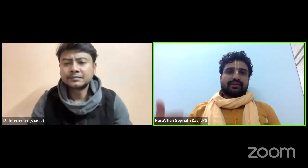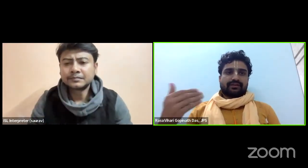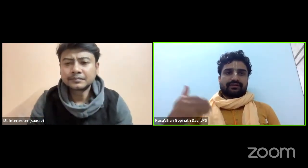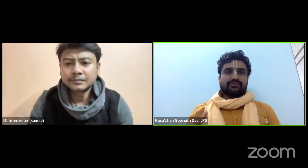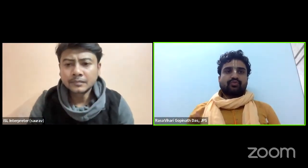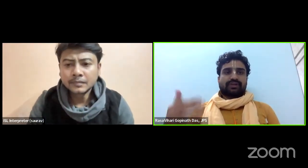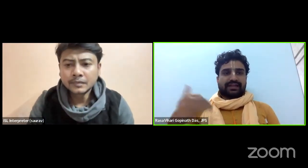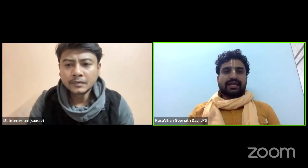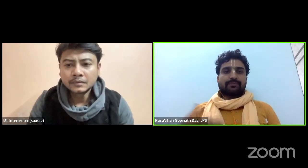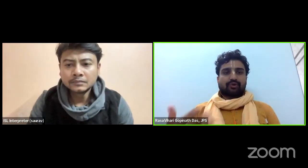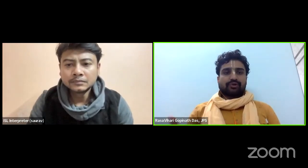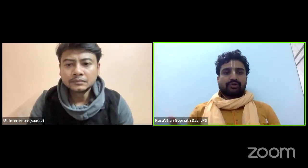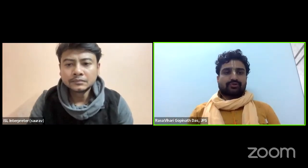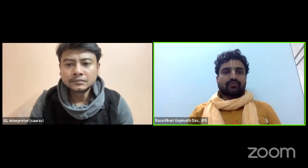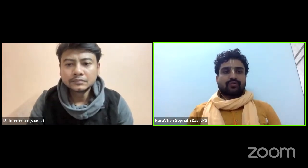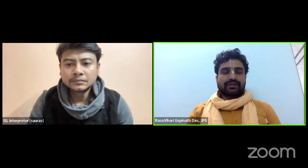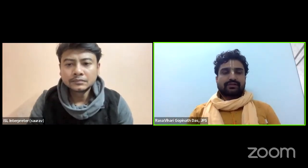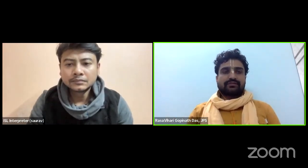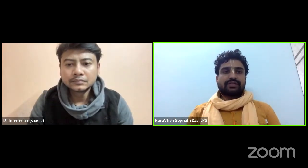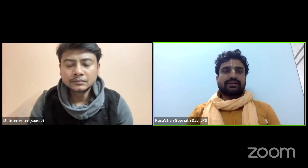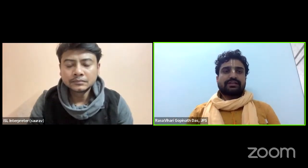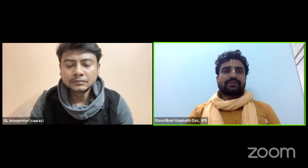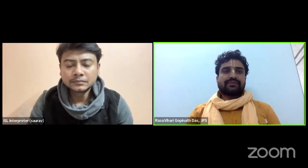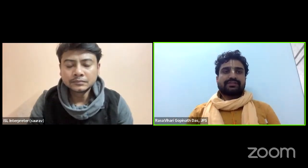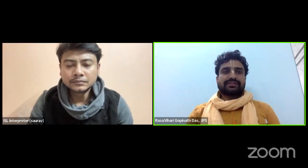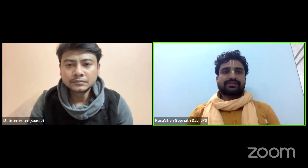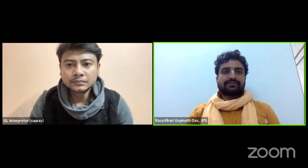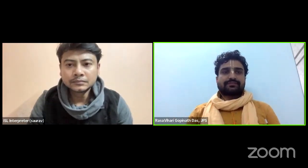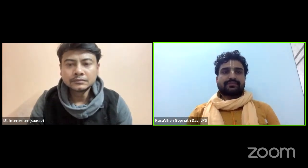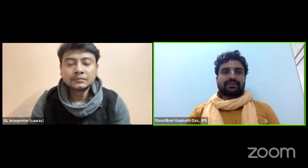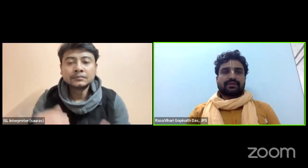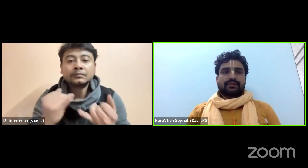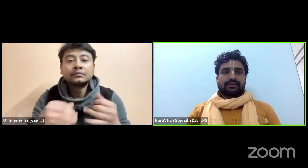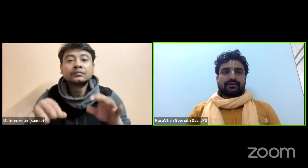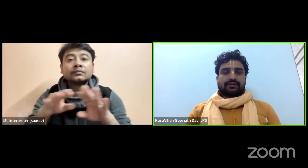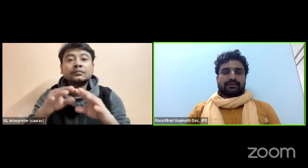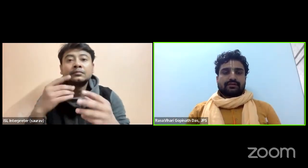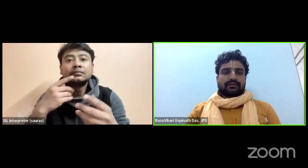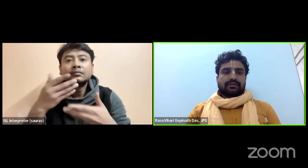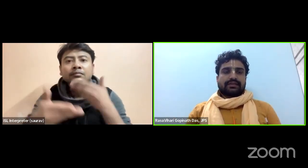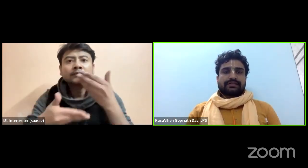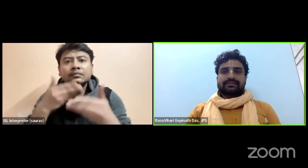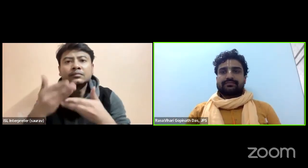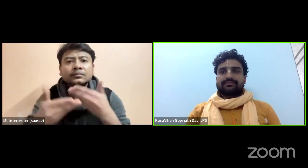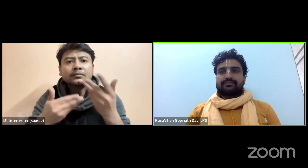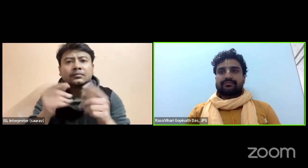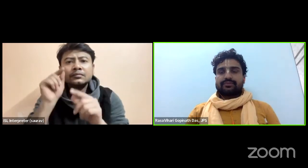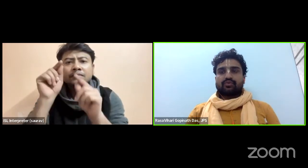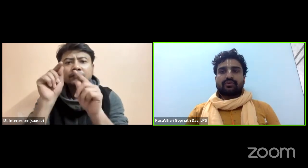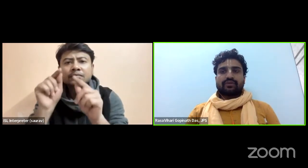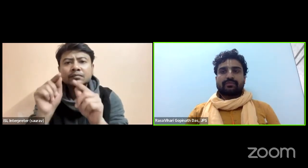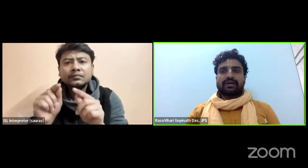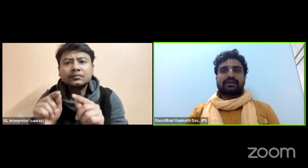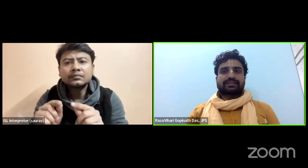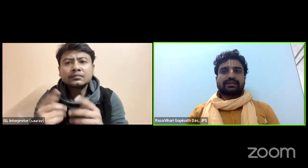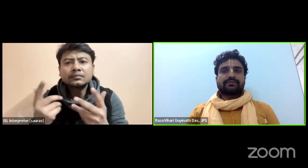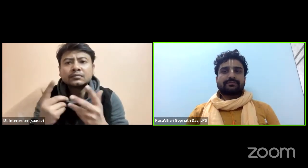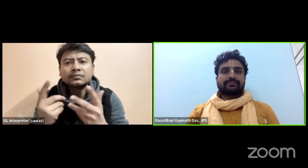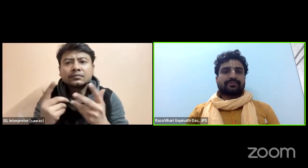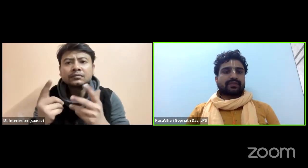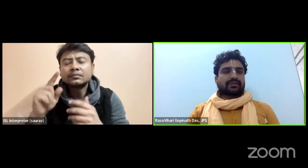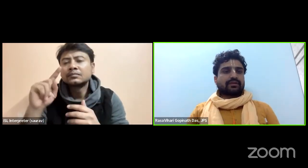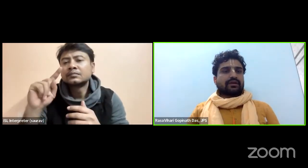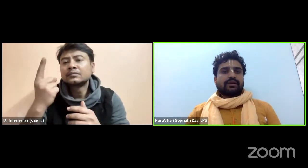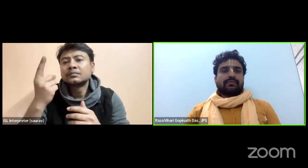before we do the recap also what we did in the previous session, let us do our